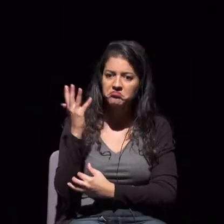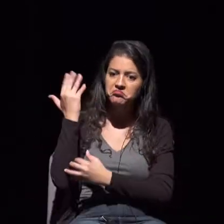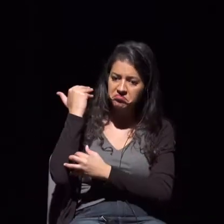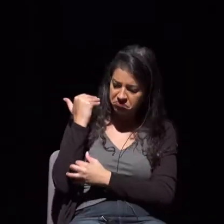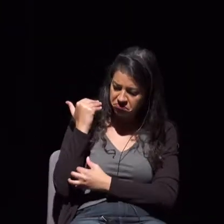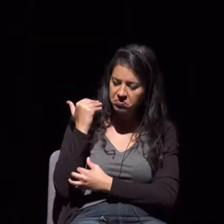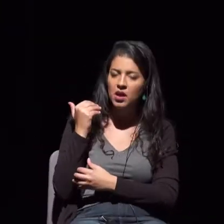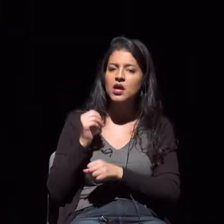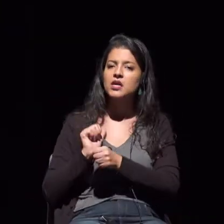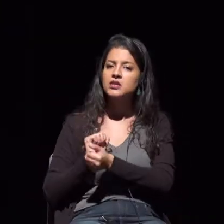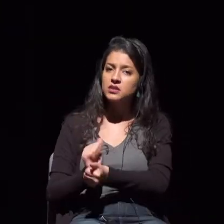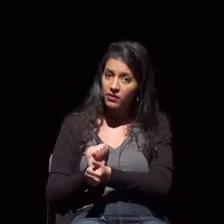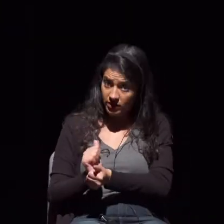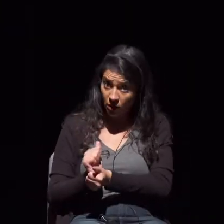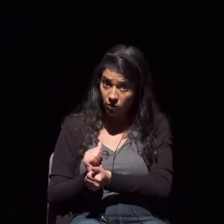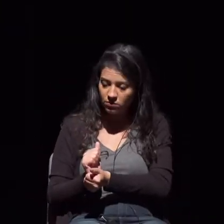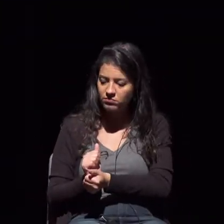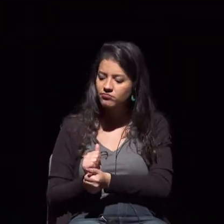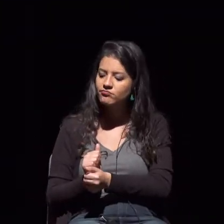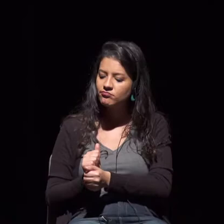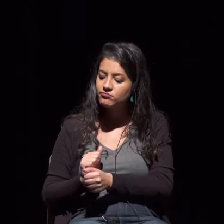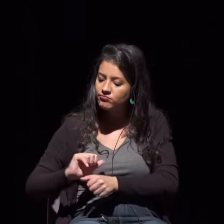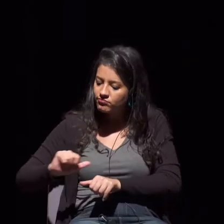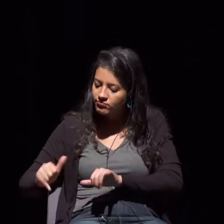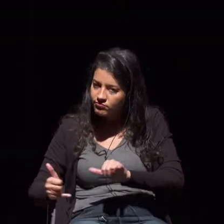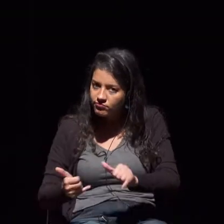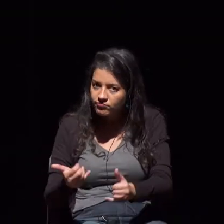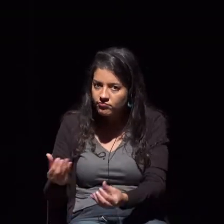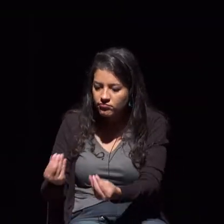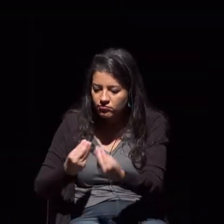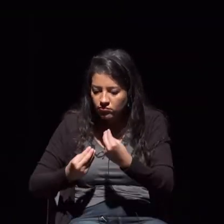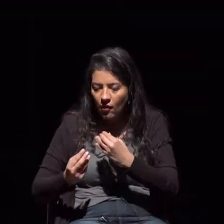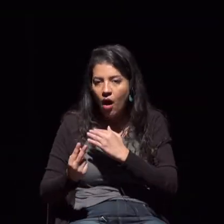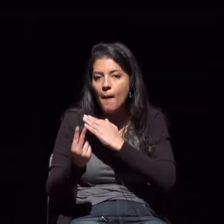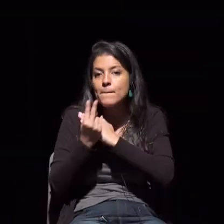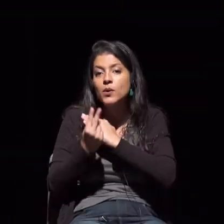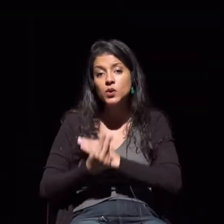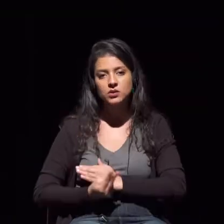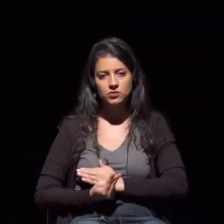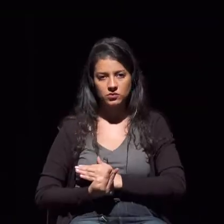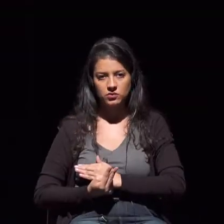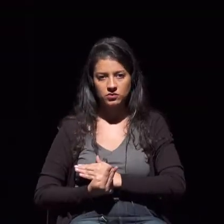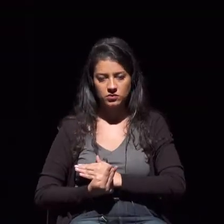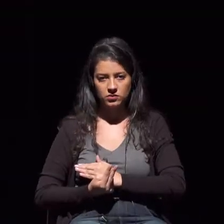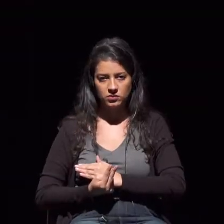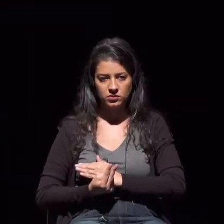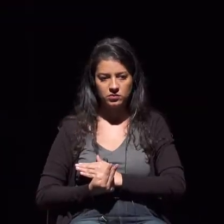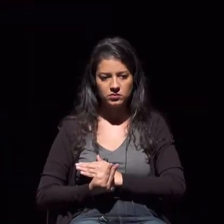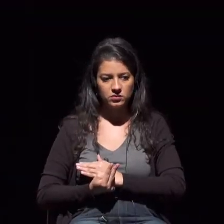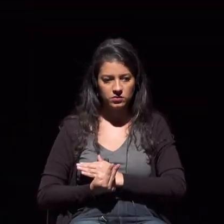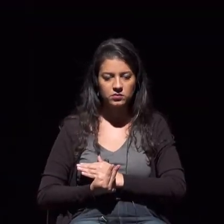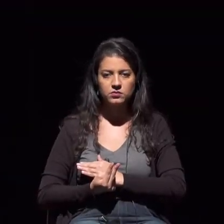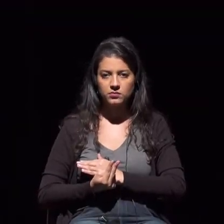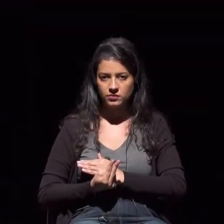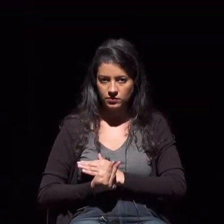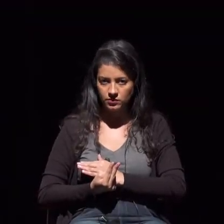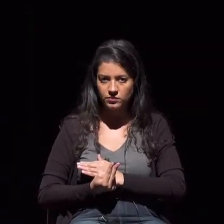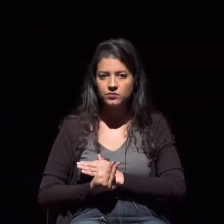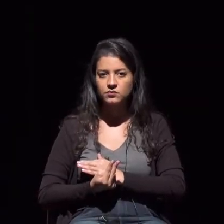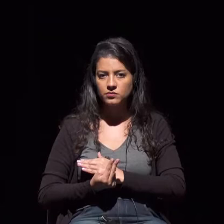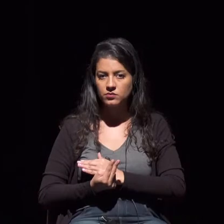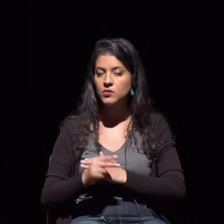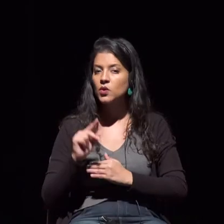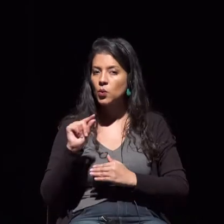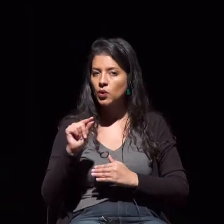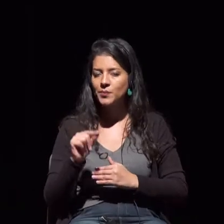having, not so much to protect themselves from giving birth to unwanted kids. And so they